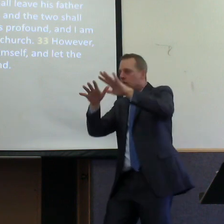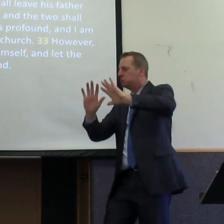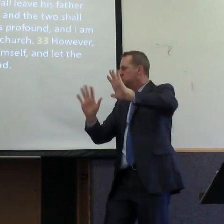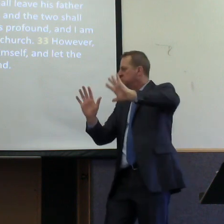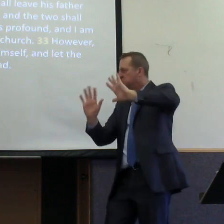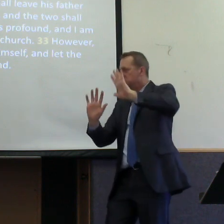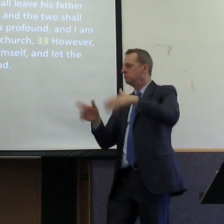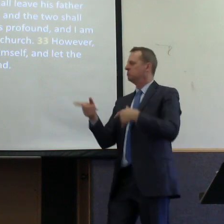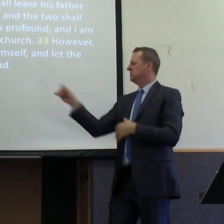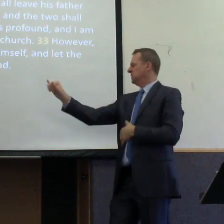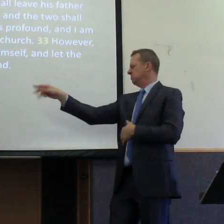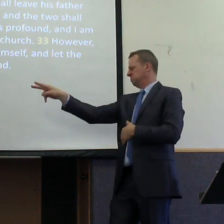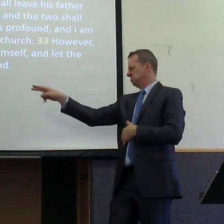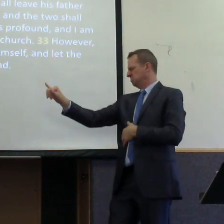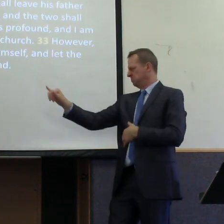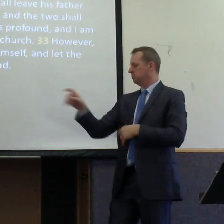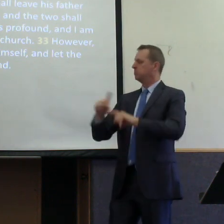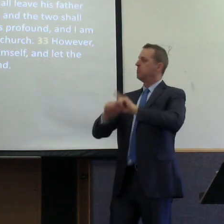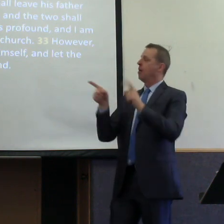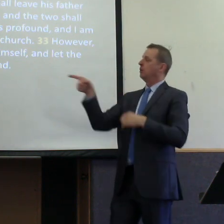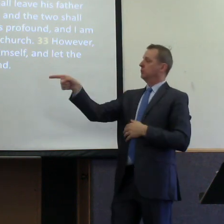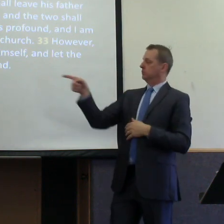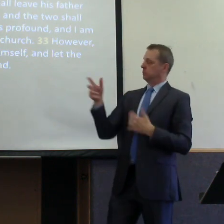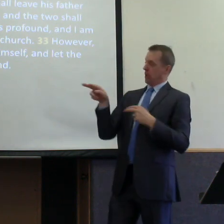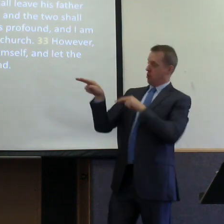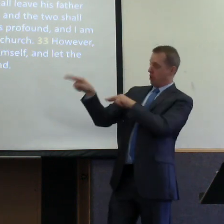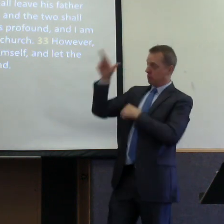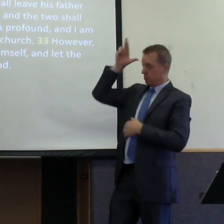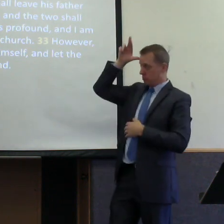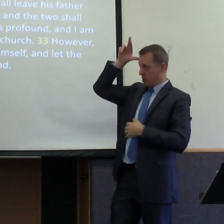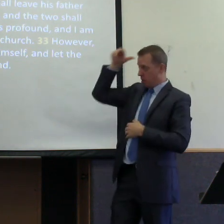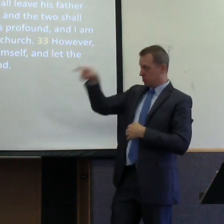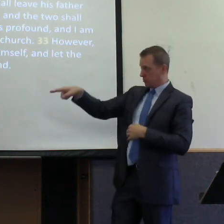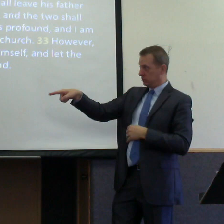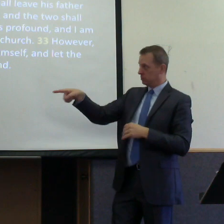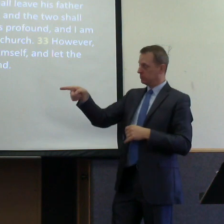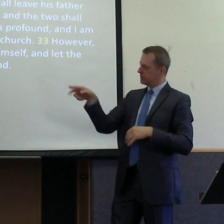with. No question, no doubt. And look, how it is. It